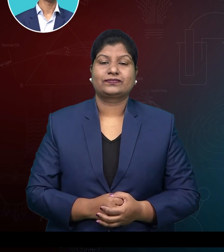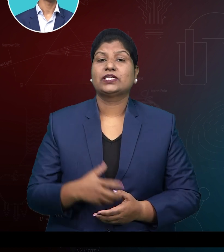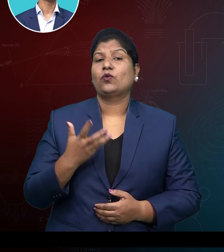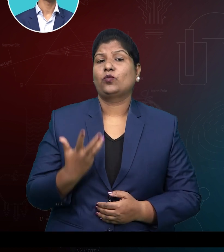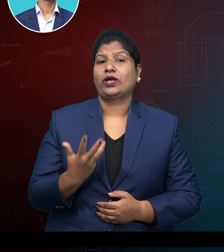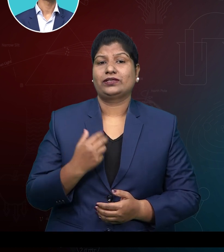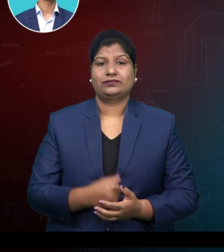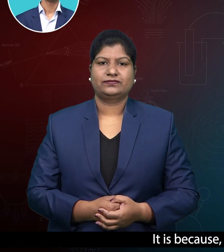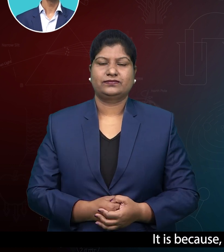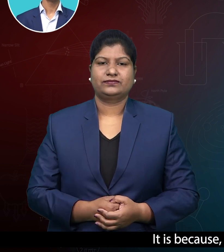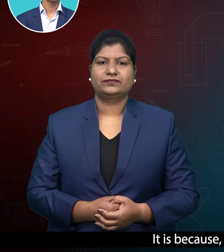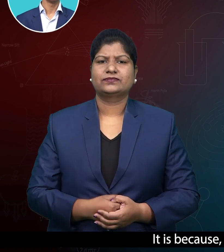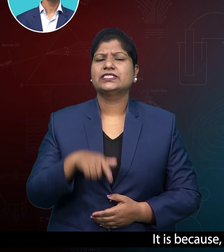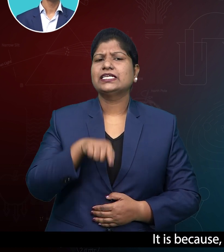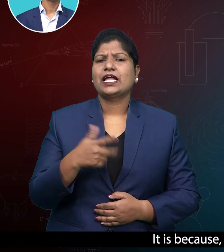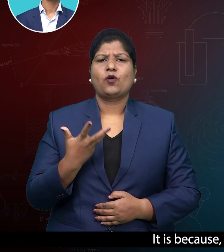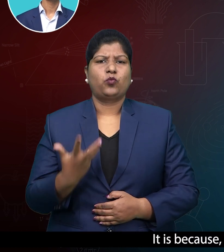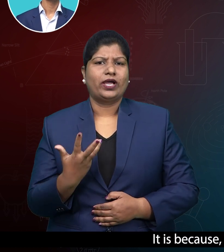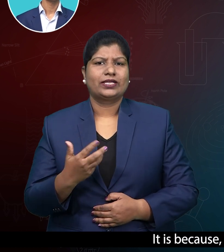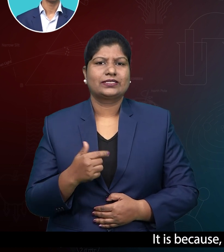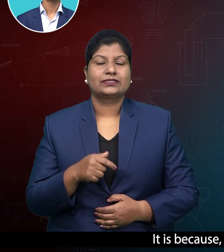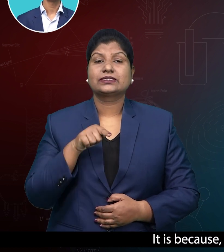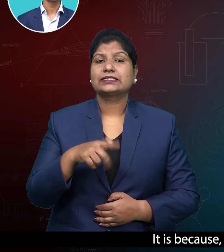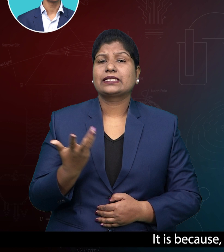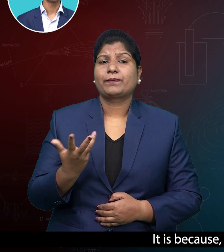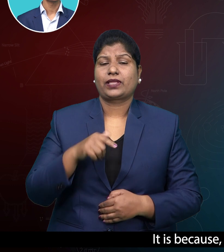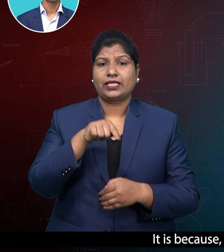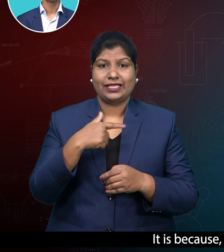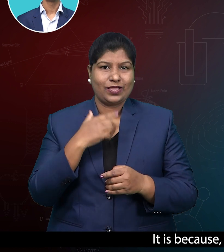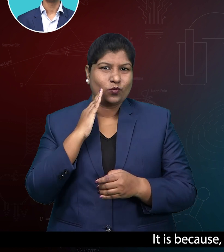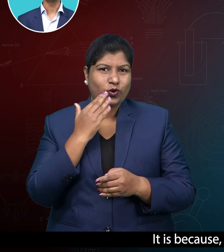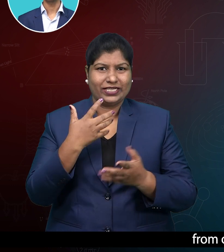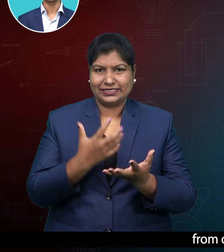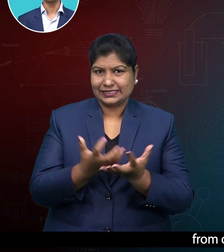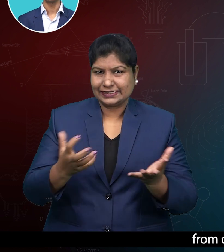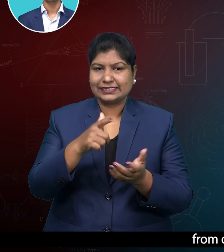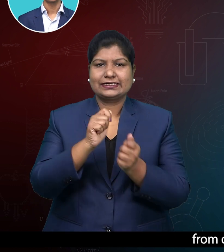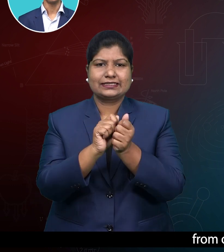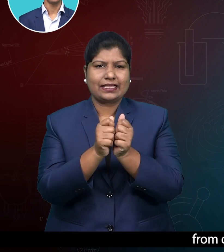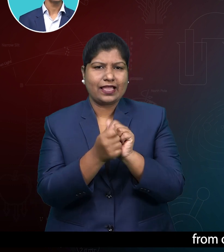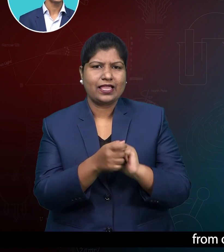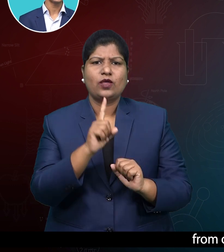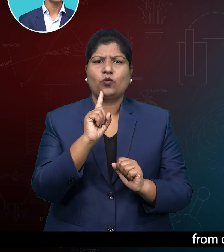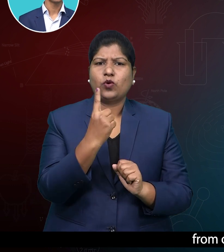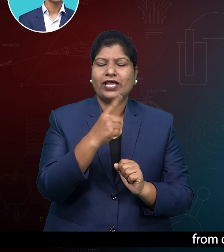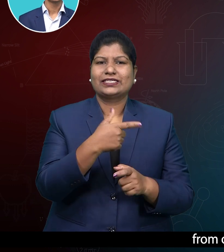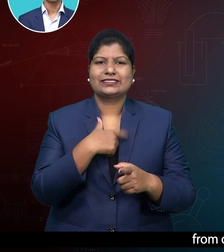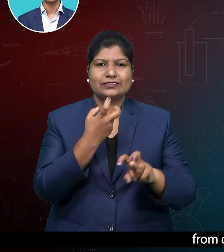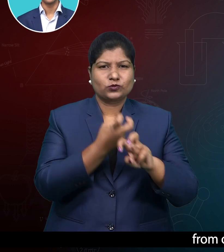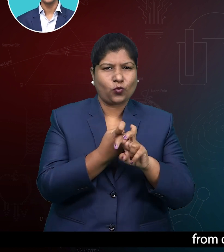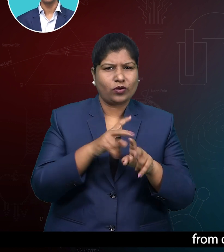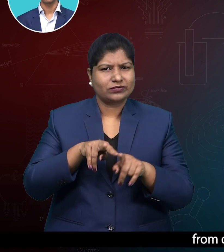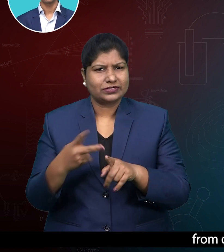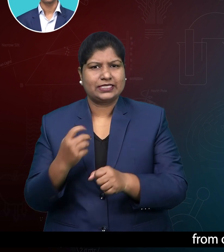Why? It is because when a substance changes from one state